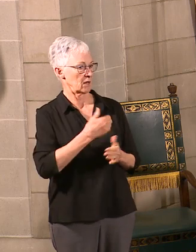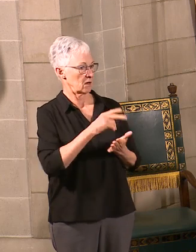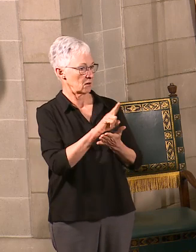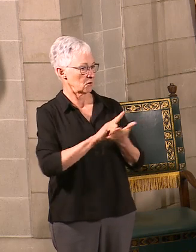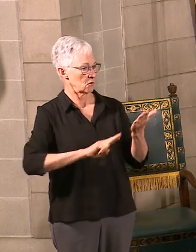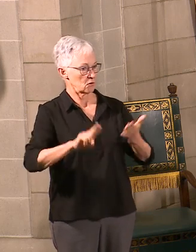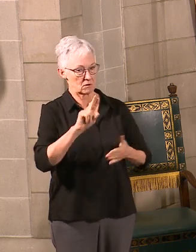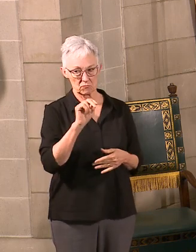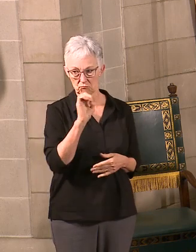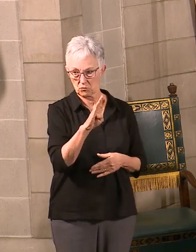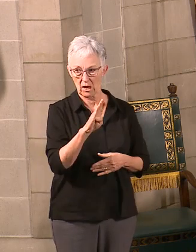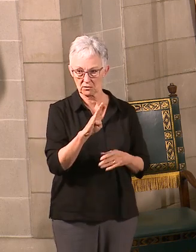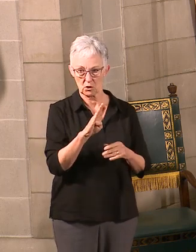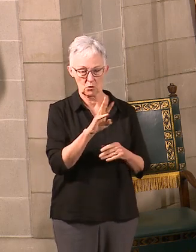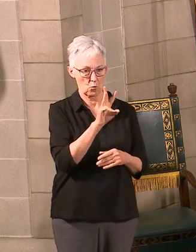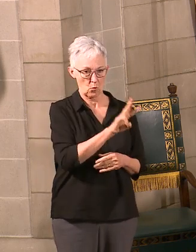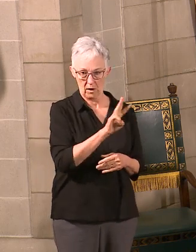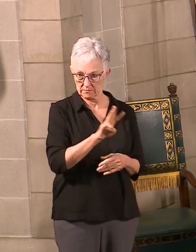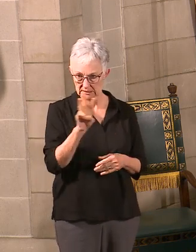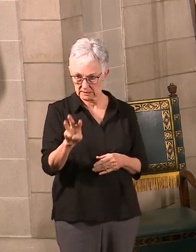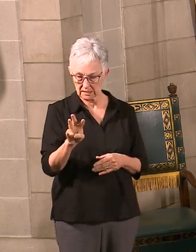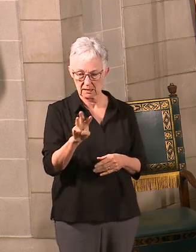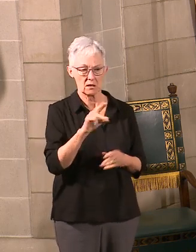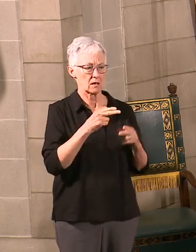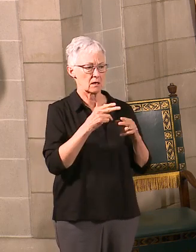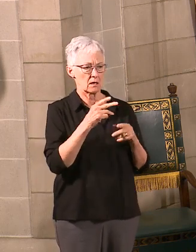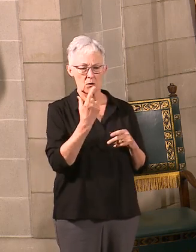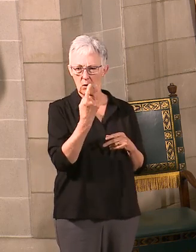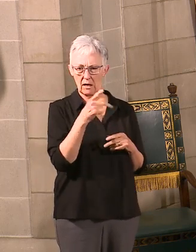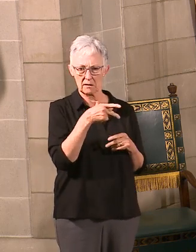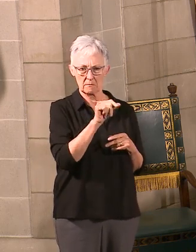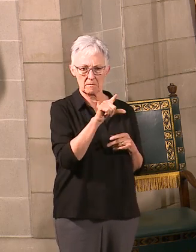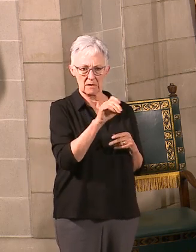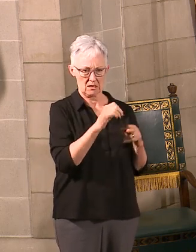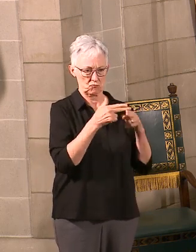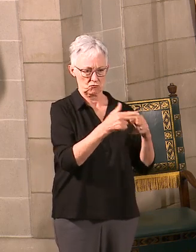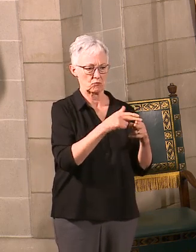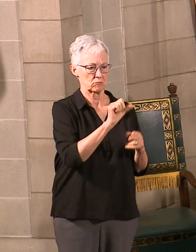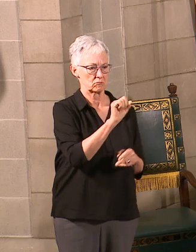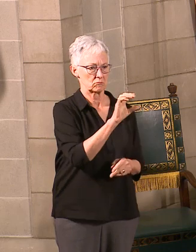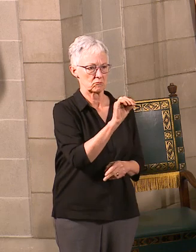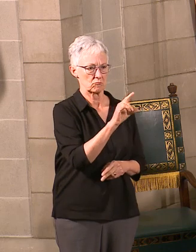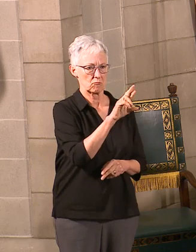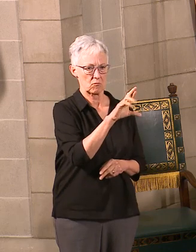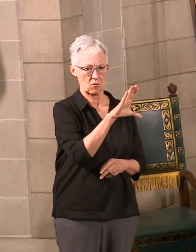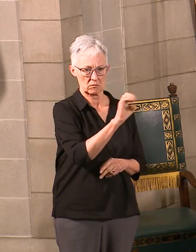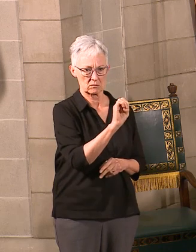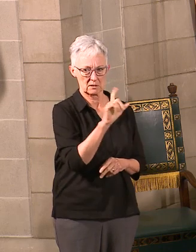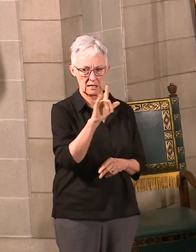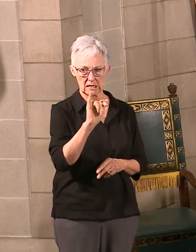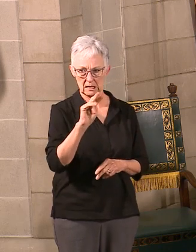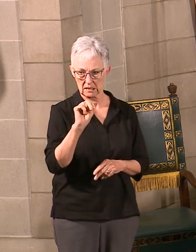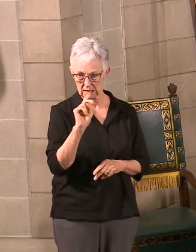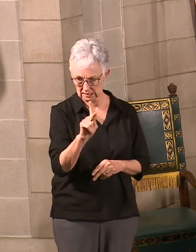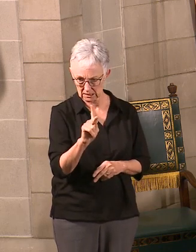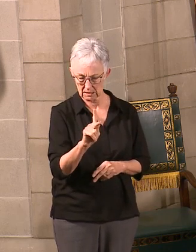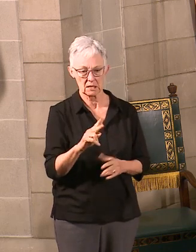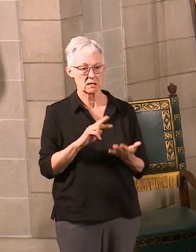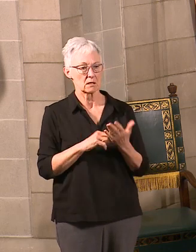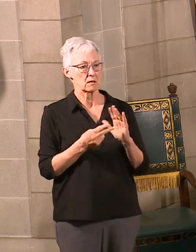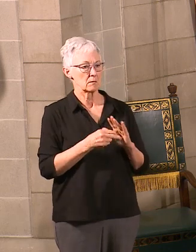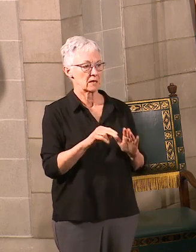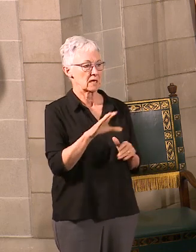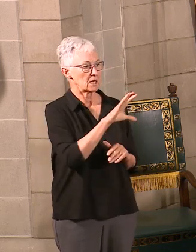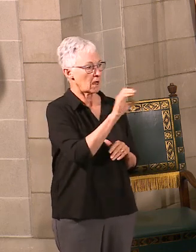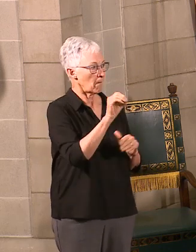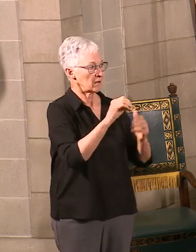a page called SourceLink that is the connection between some of our manufacturing partnerships at the